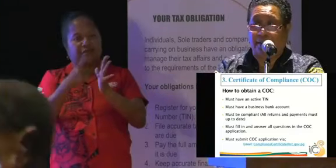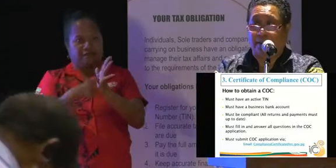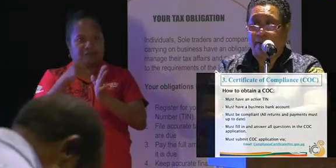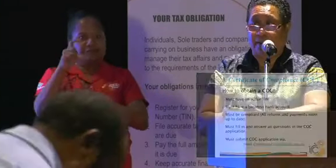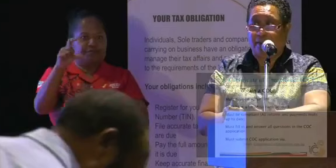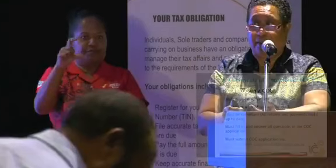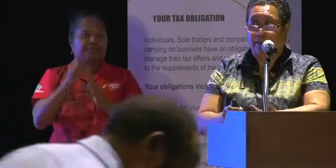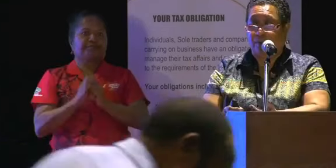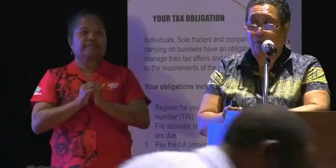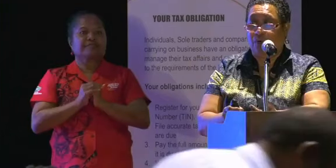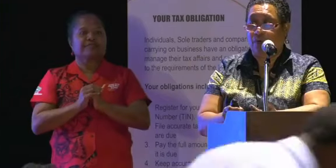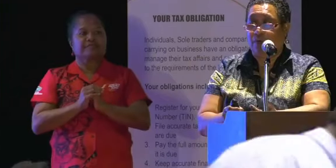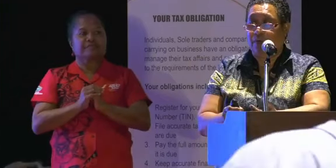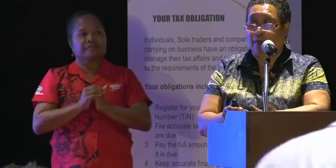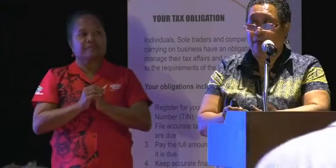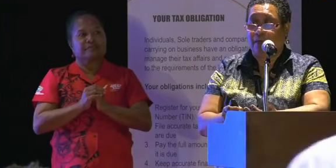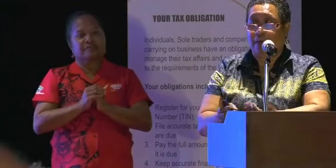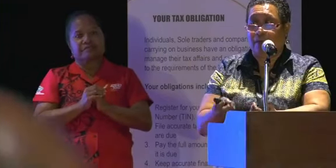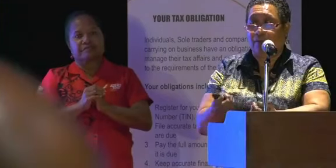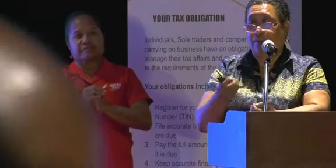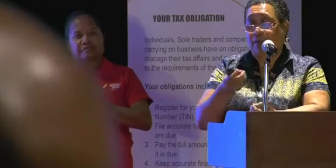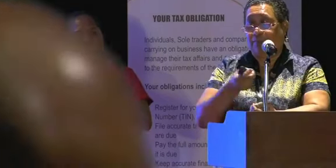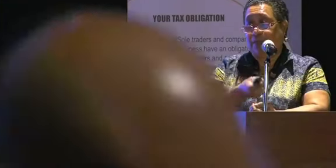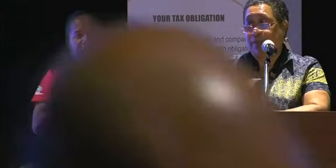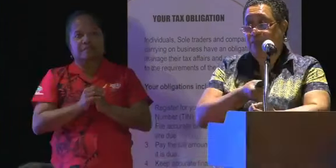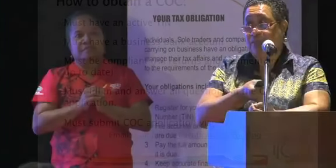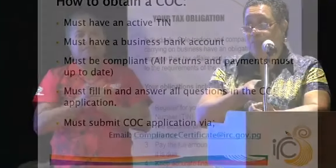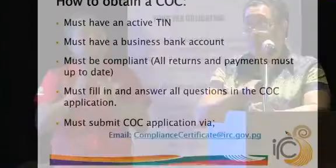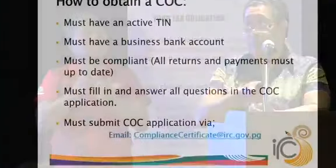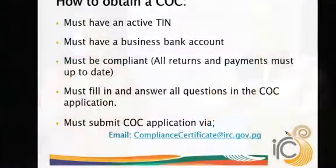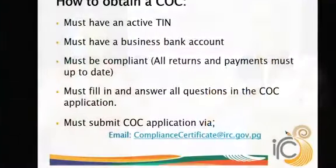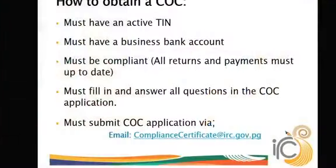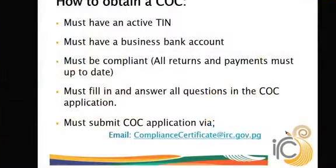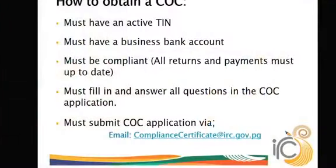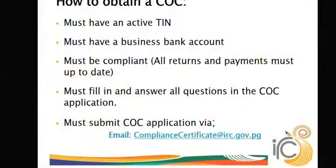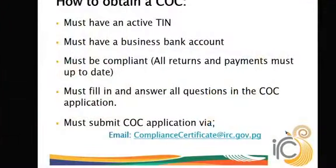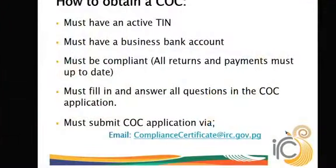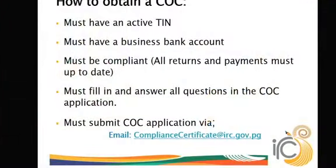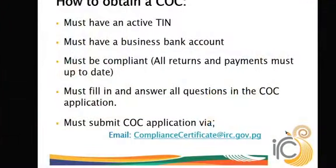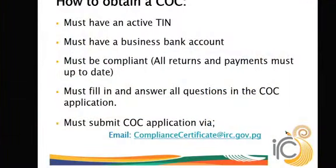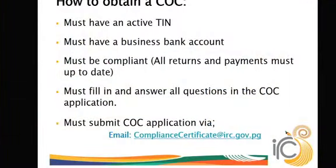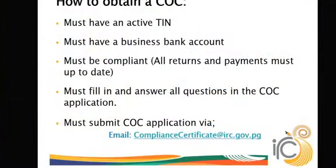Okay? We no longer allow applications to be